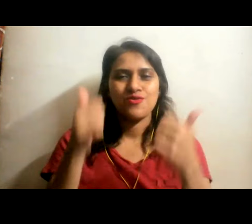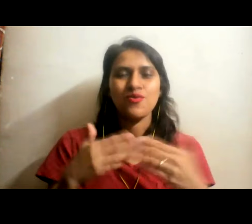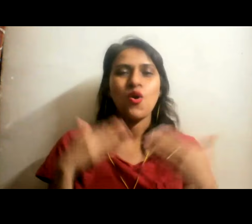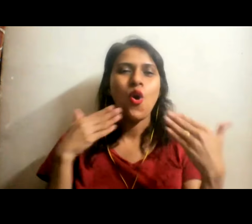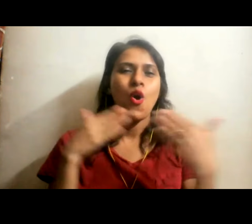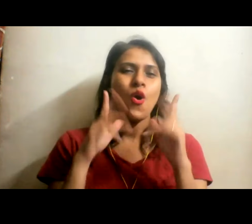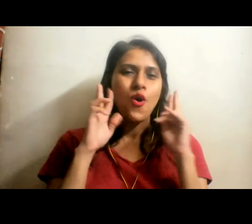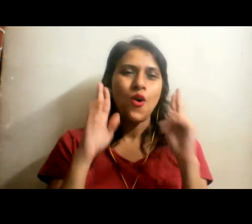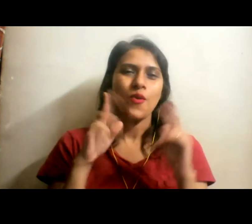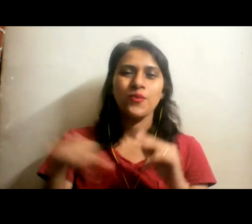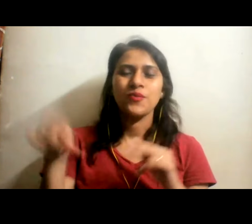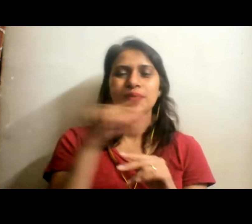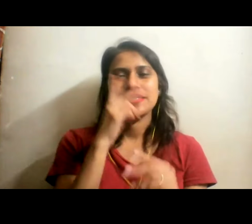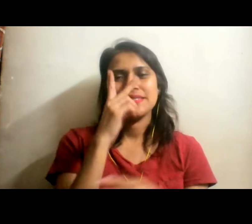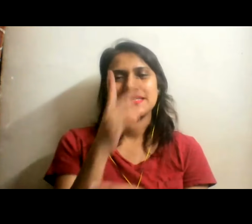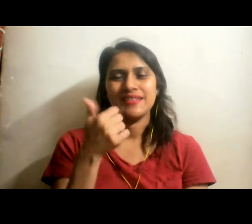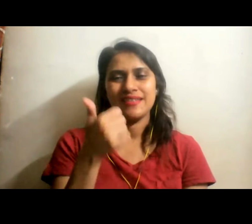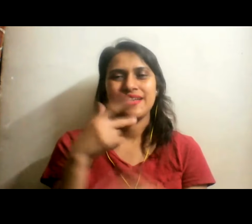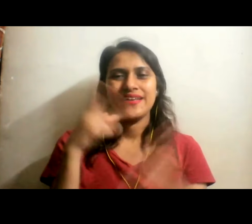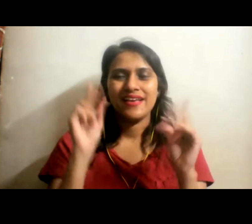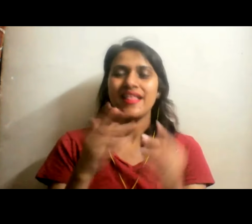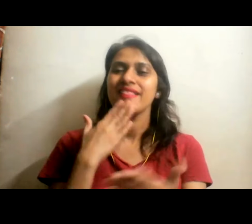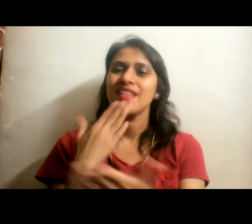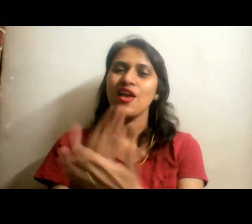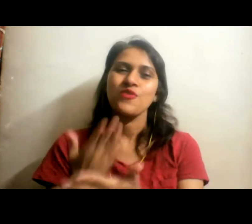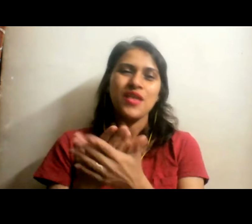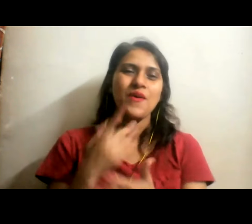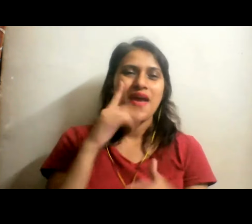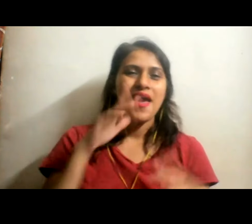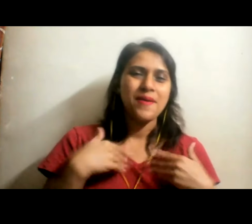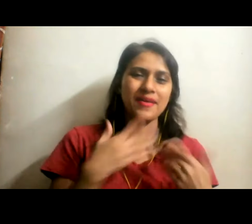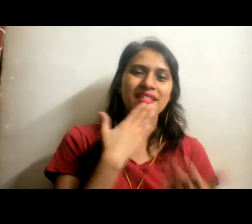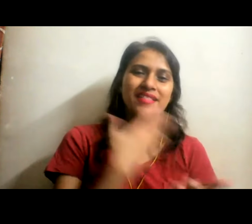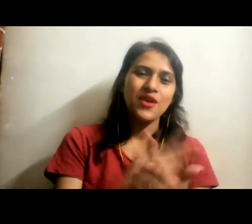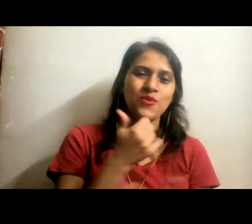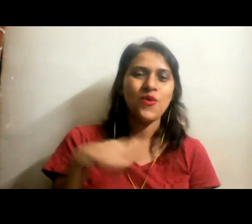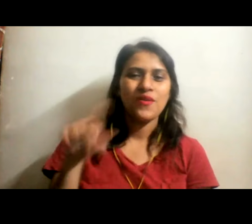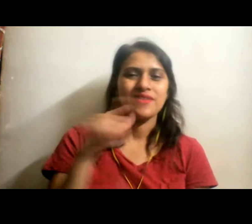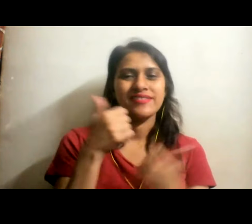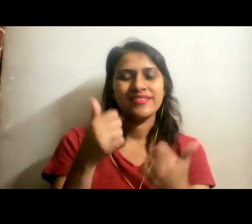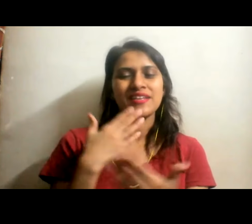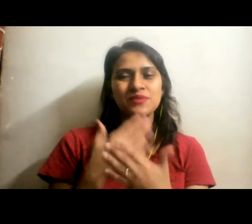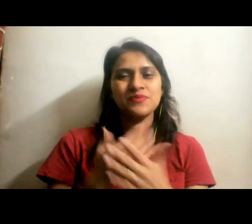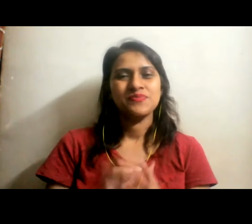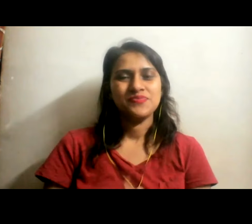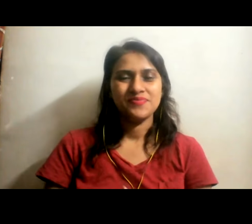Friday, all of you. Bye-bye. Thank you, Bhavya. Thank you, Arunji. Thank you, Preeti ji. Thank you.